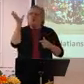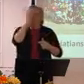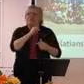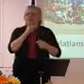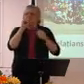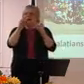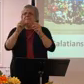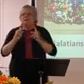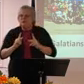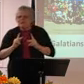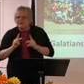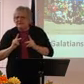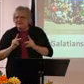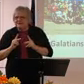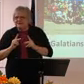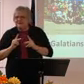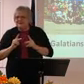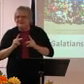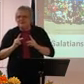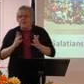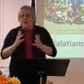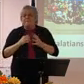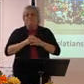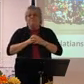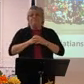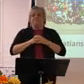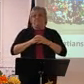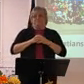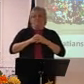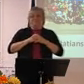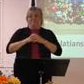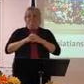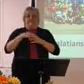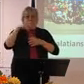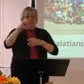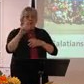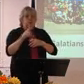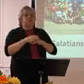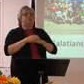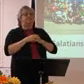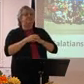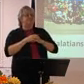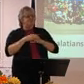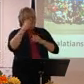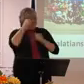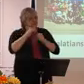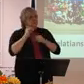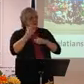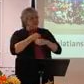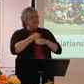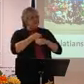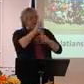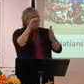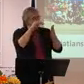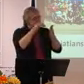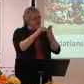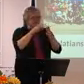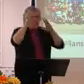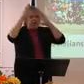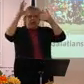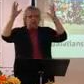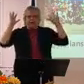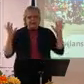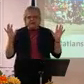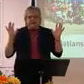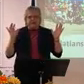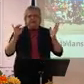these opportunities. Well, the Apostle Paul reminds us in the midst of this craziness